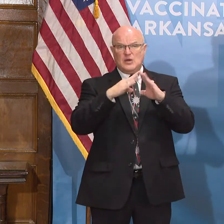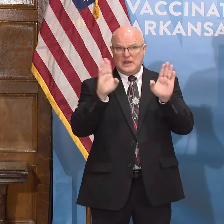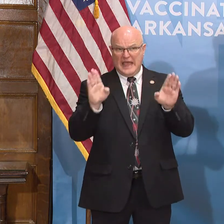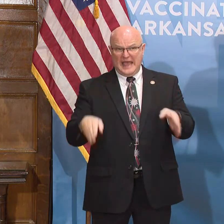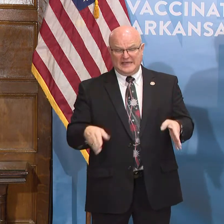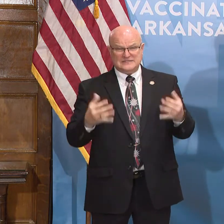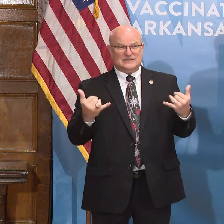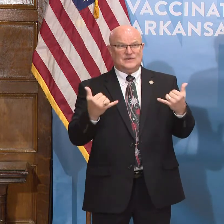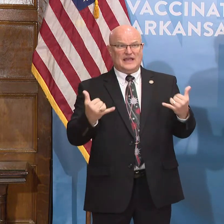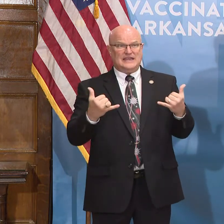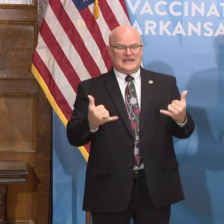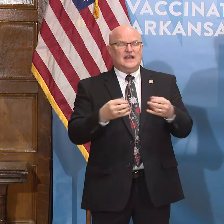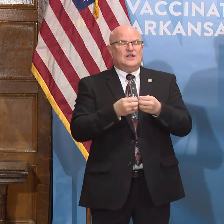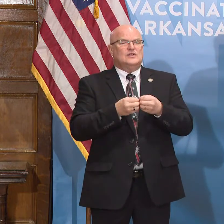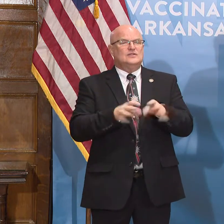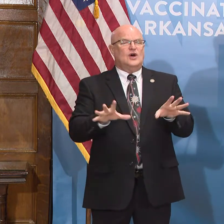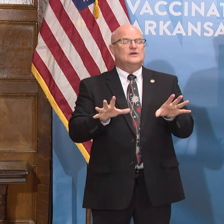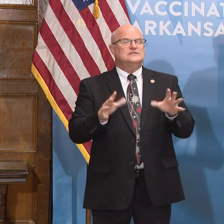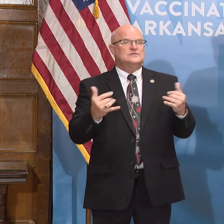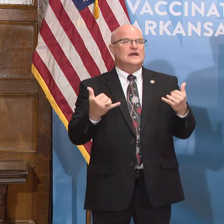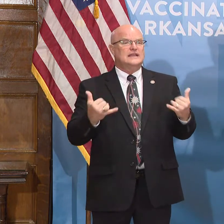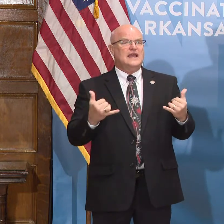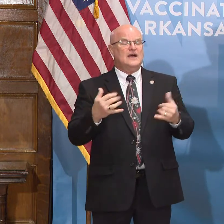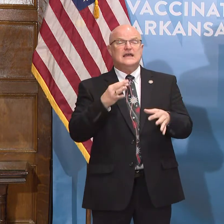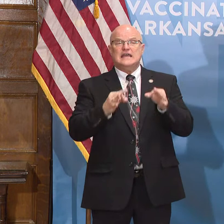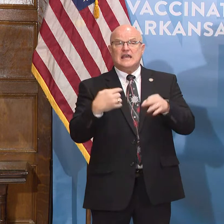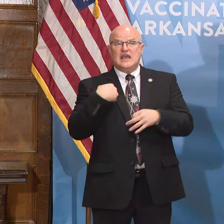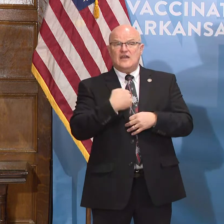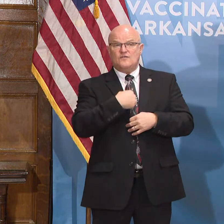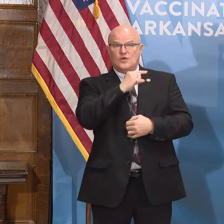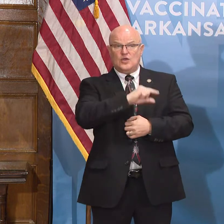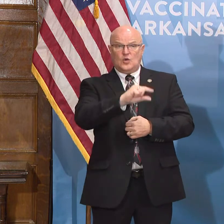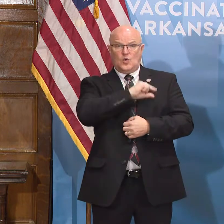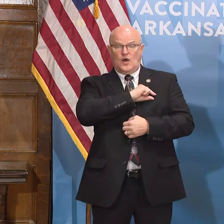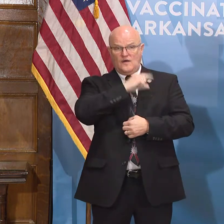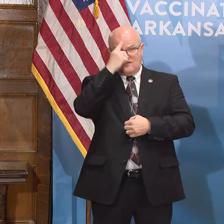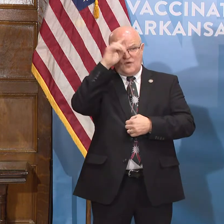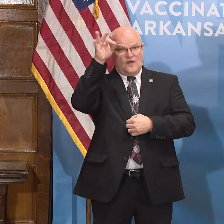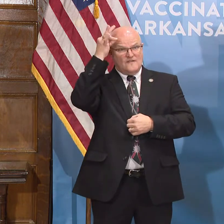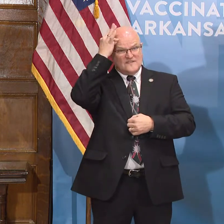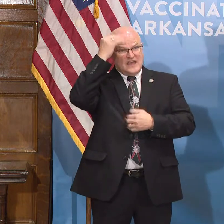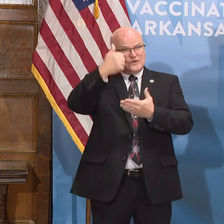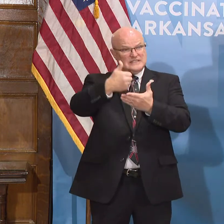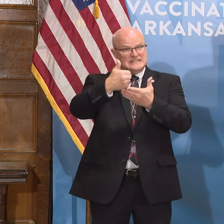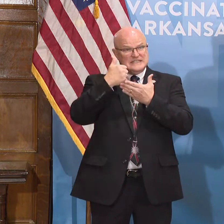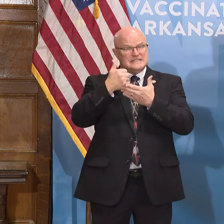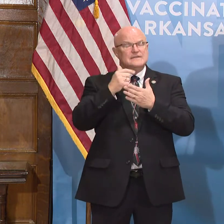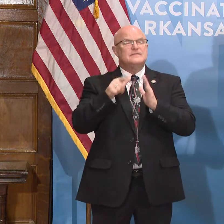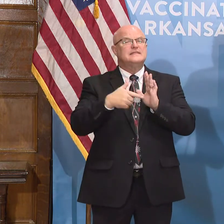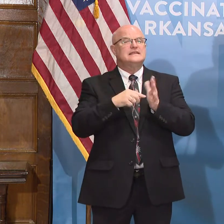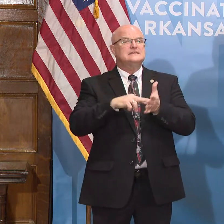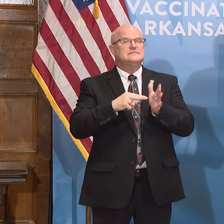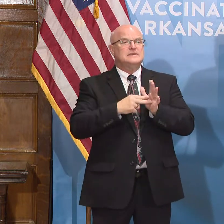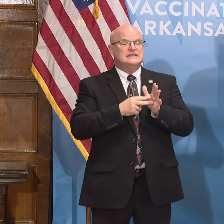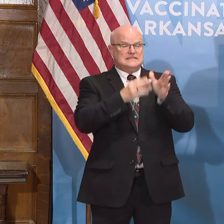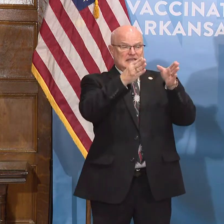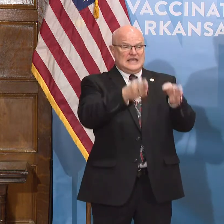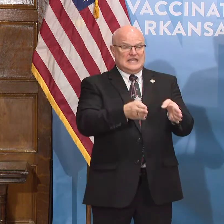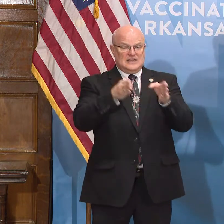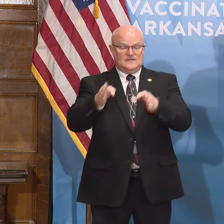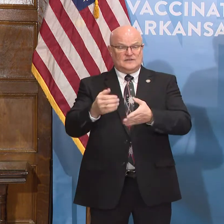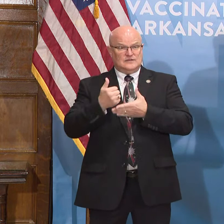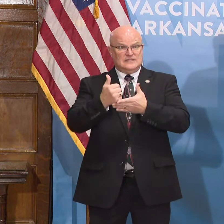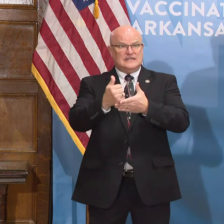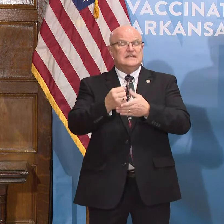housing losses, and if we can qualify for federal assistance, this will mean individual assistance that will